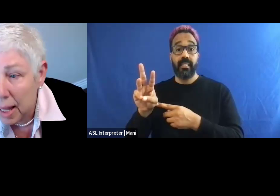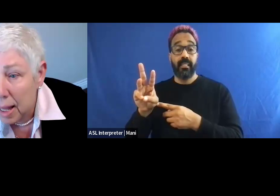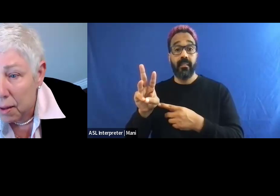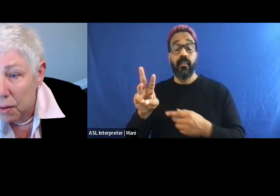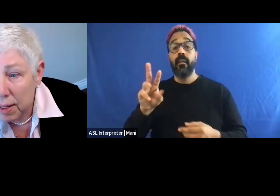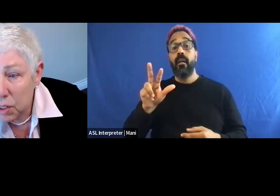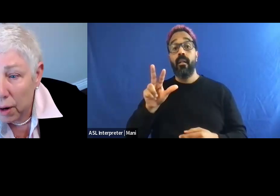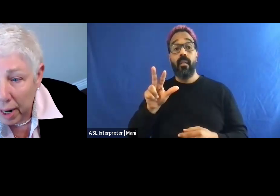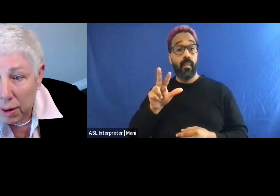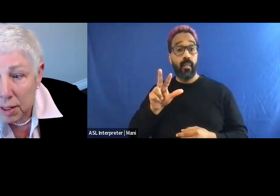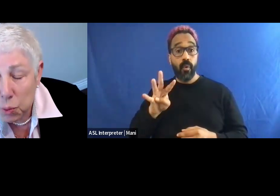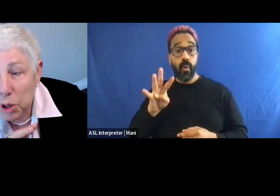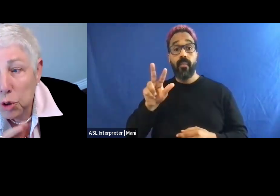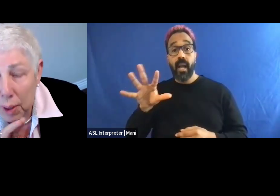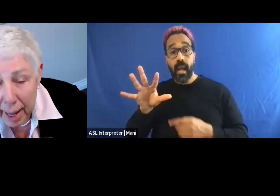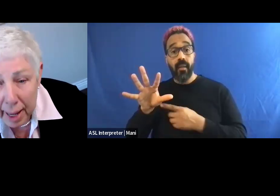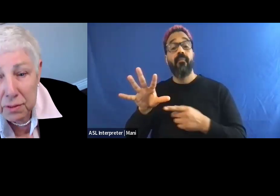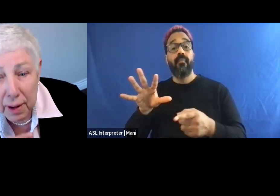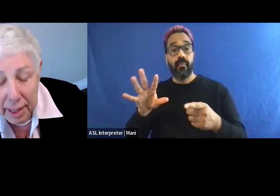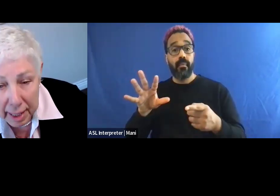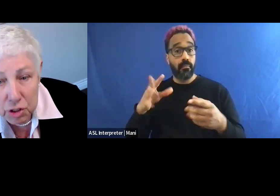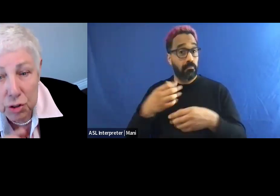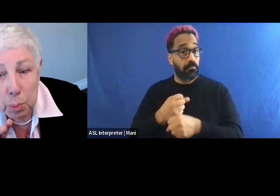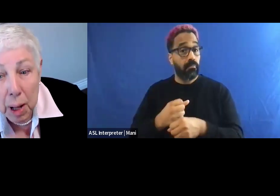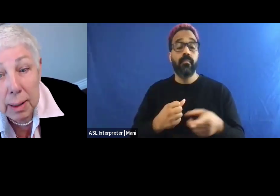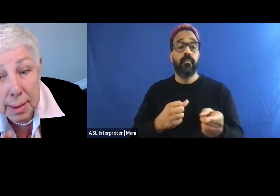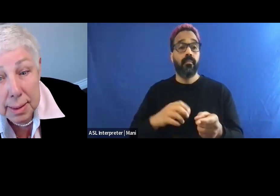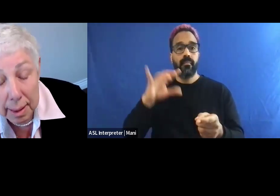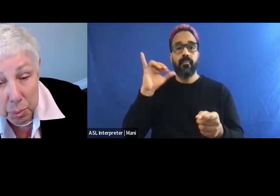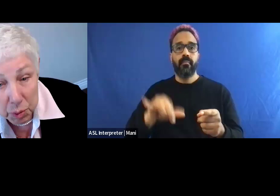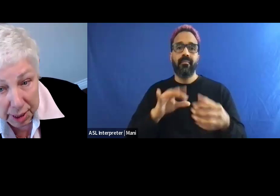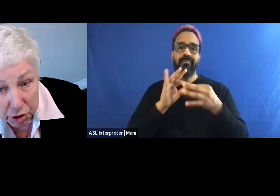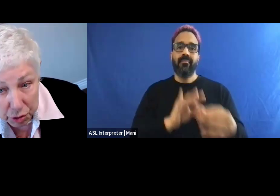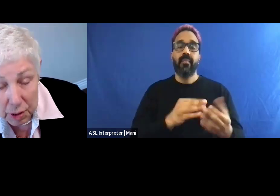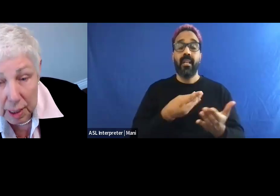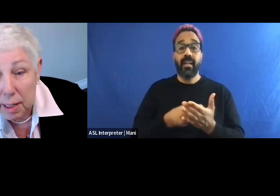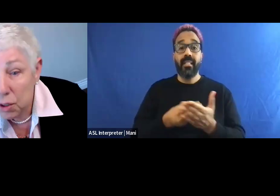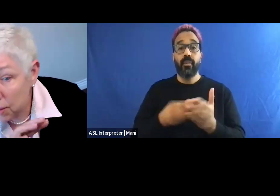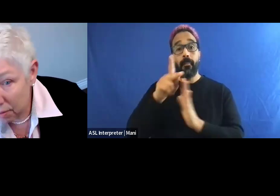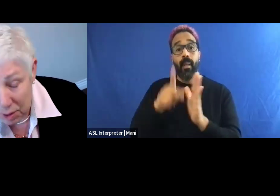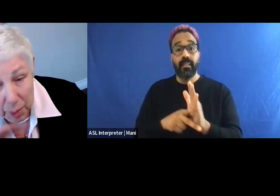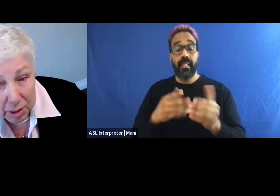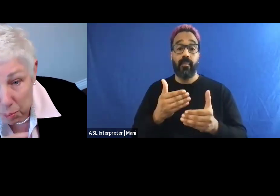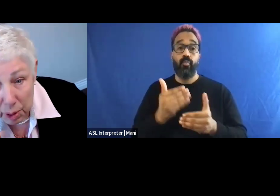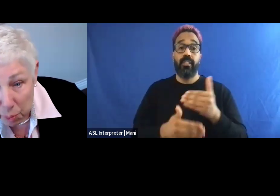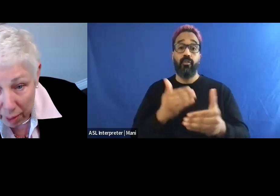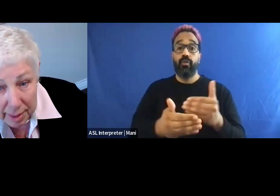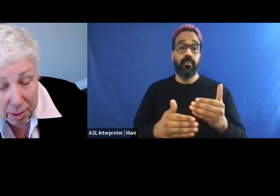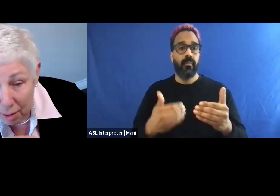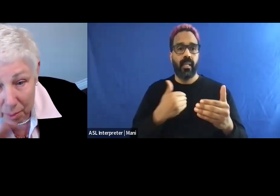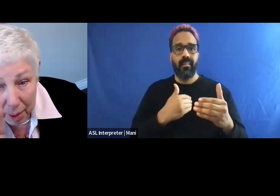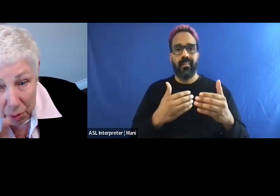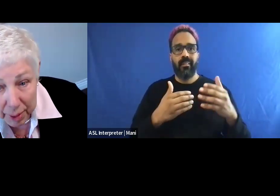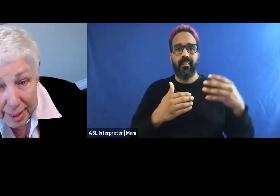skipping. These are areas where you will have financial policies and procedures. So there was a bunch of bullet